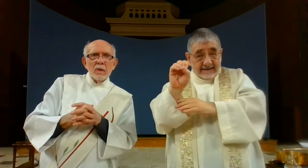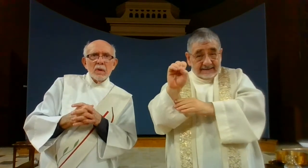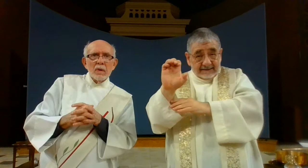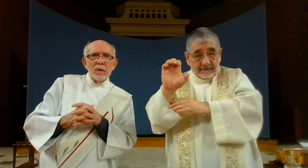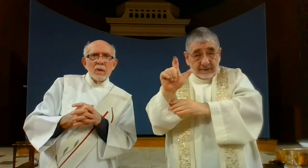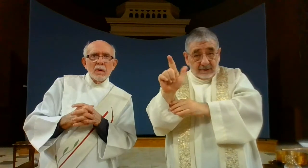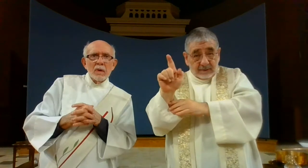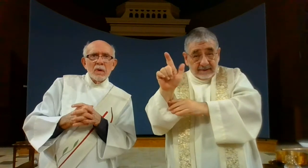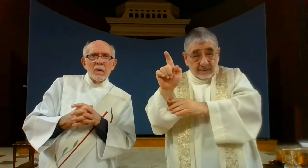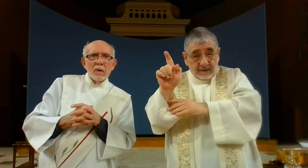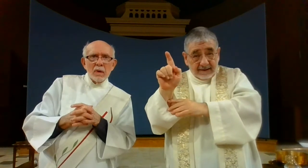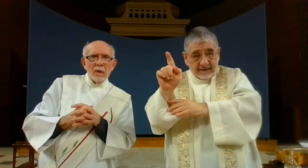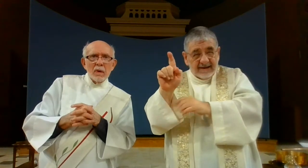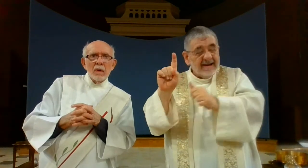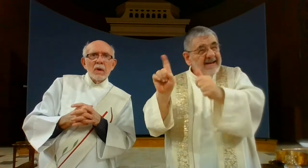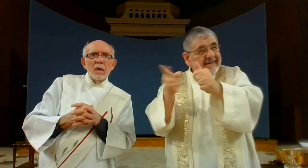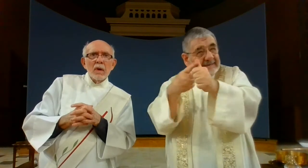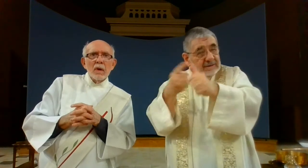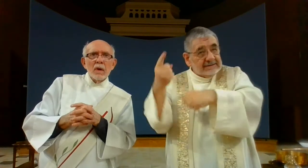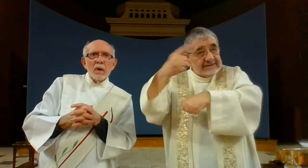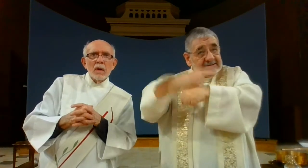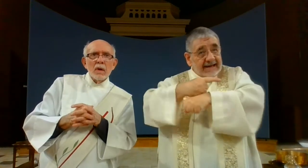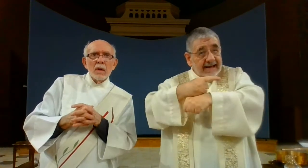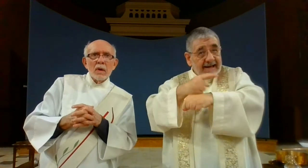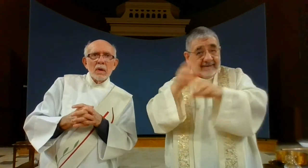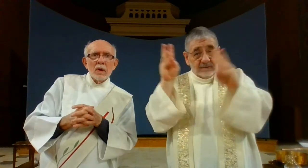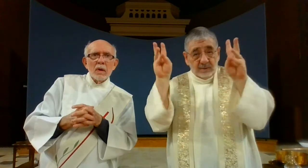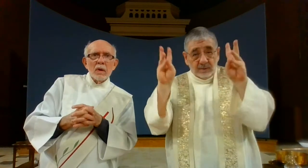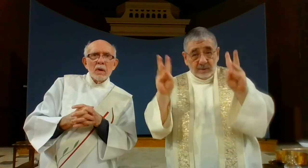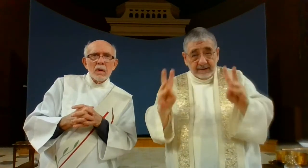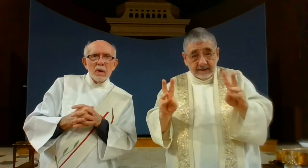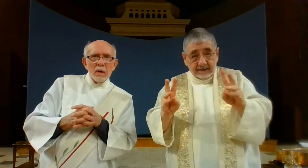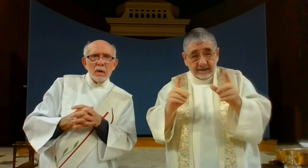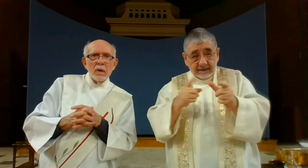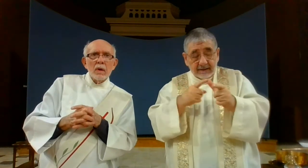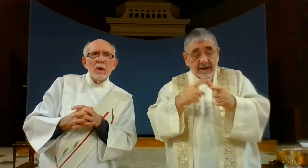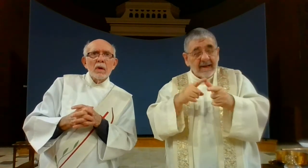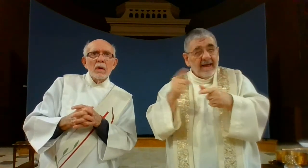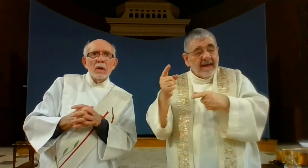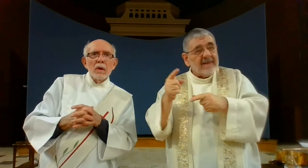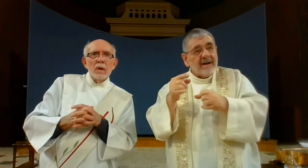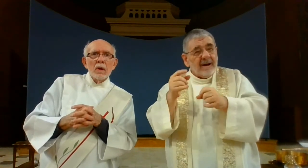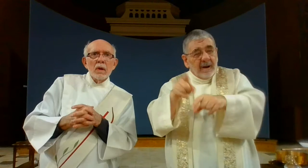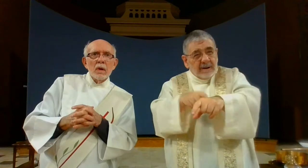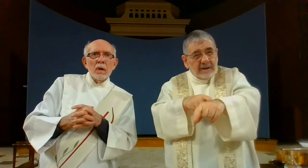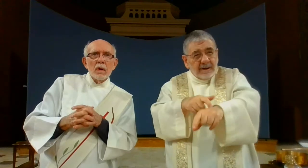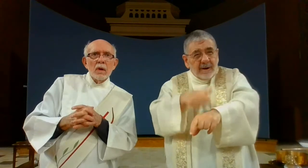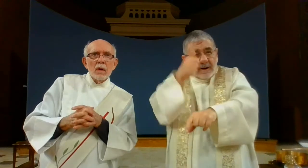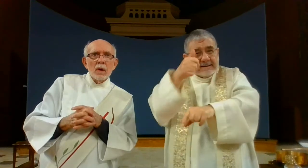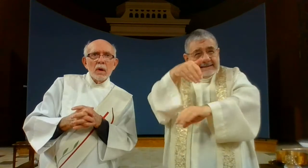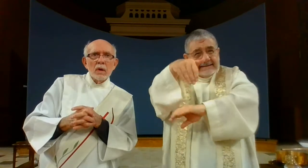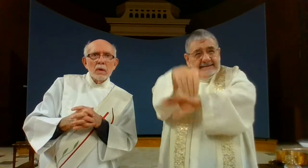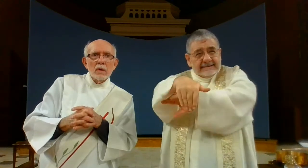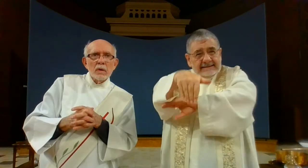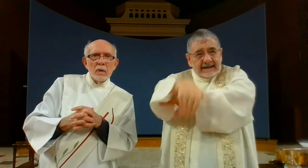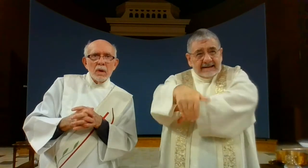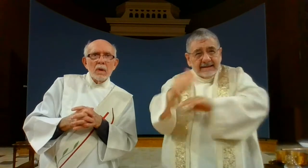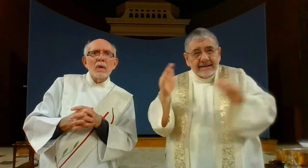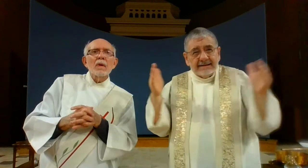that before, at the start of winter on December 21st, and concluding our longest night,